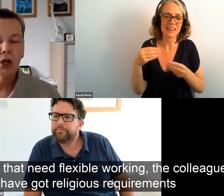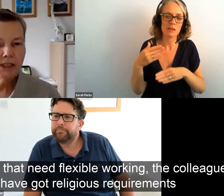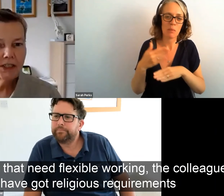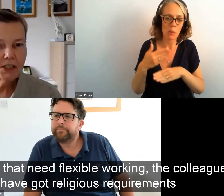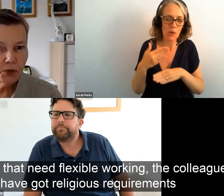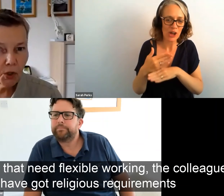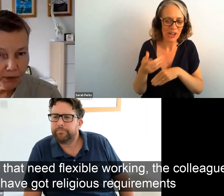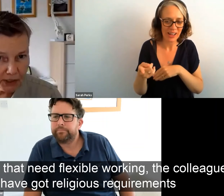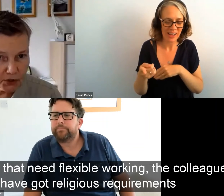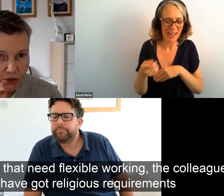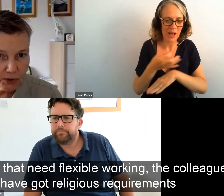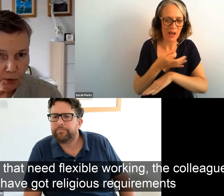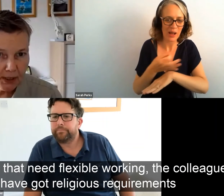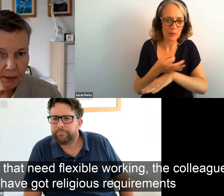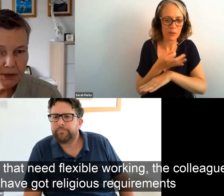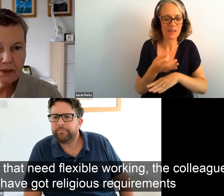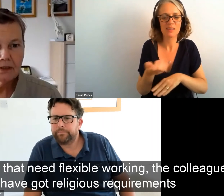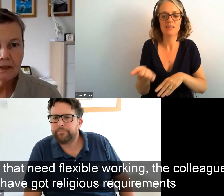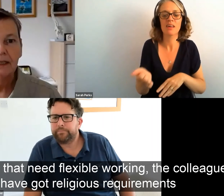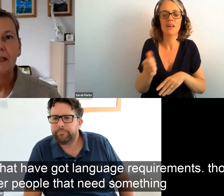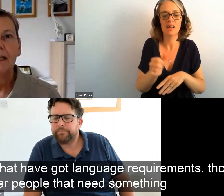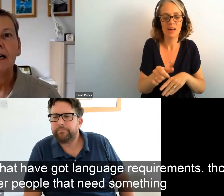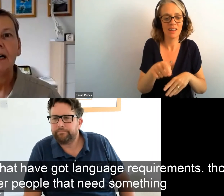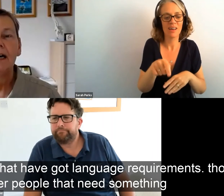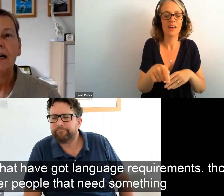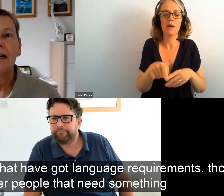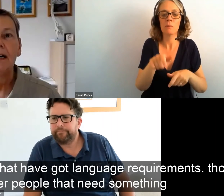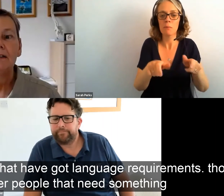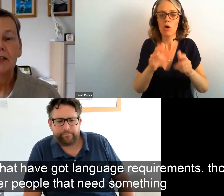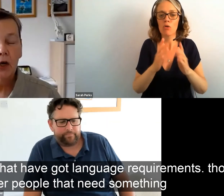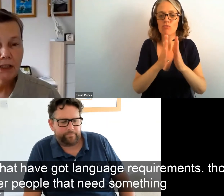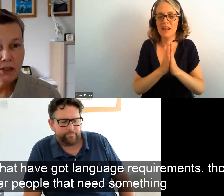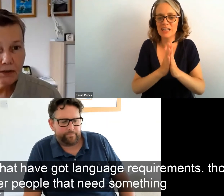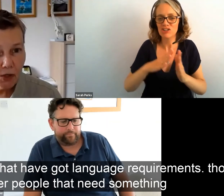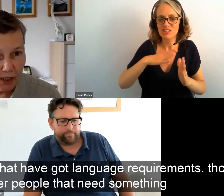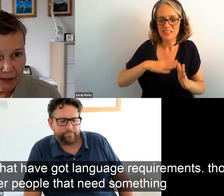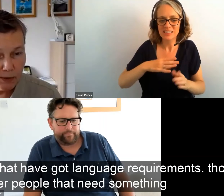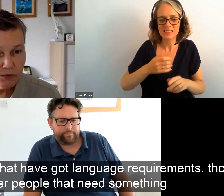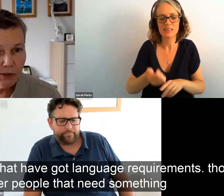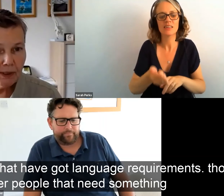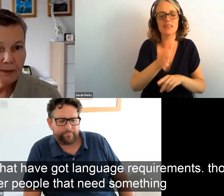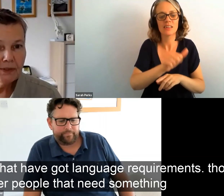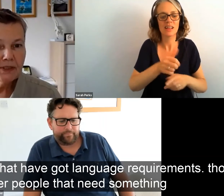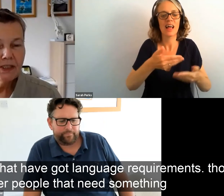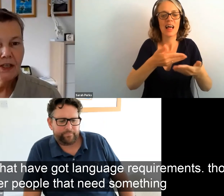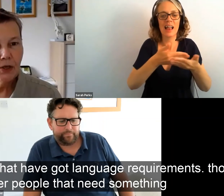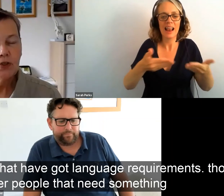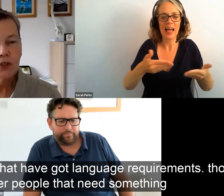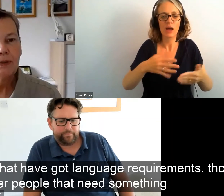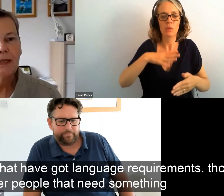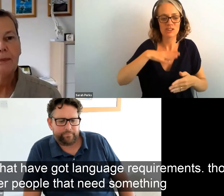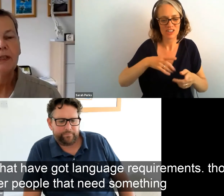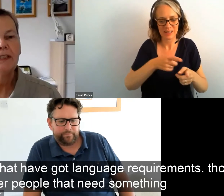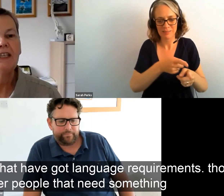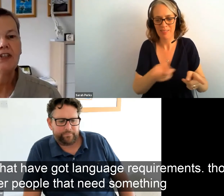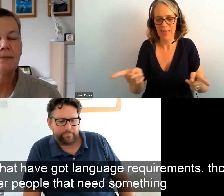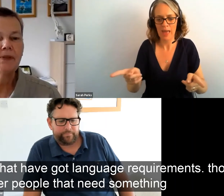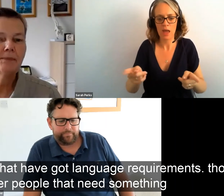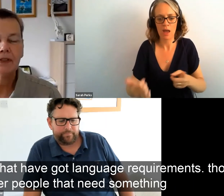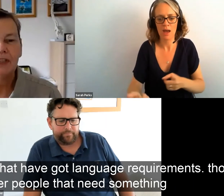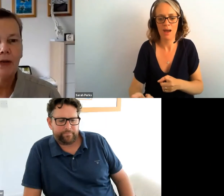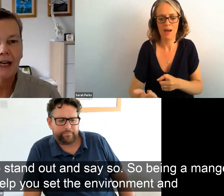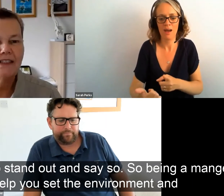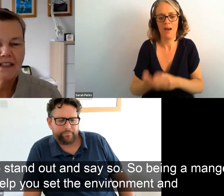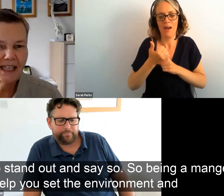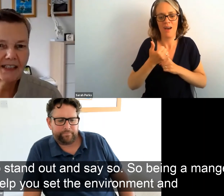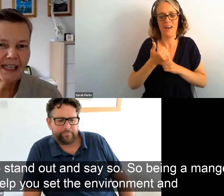the colleagues that have got religious requirements, the colleagues that have got language requirements. Those are the people that need something